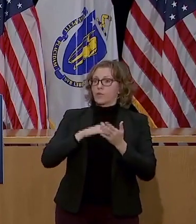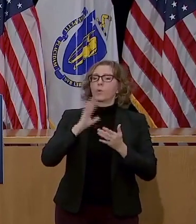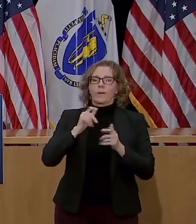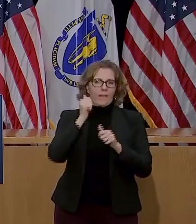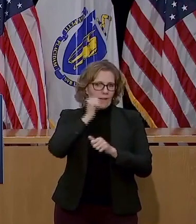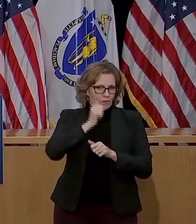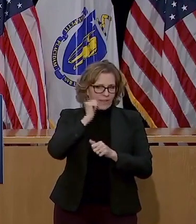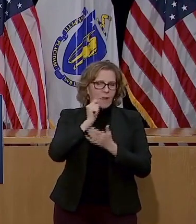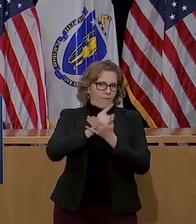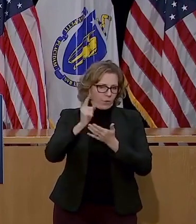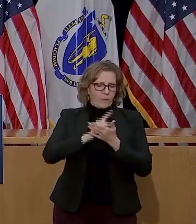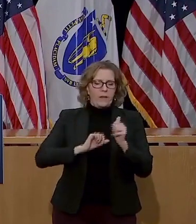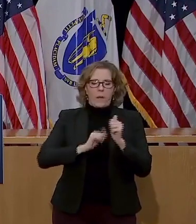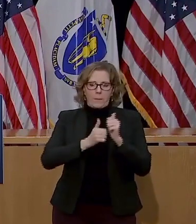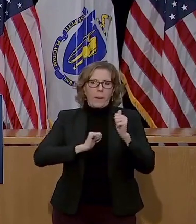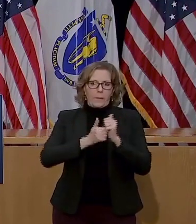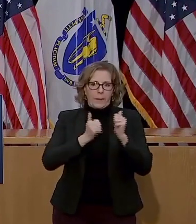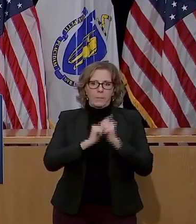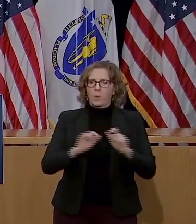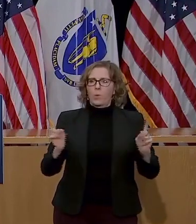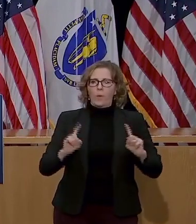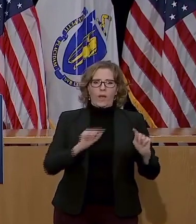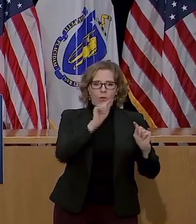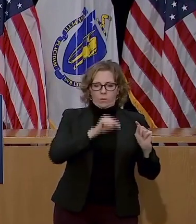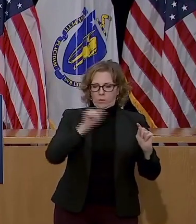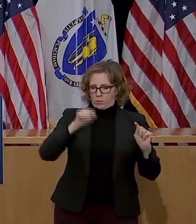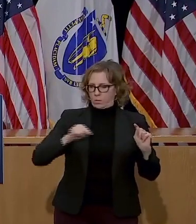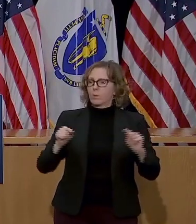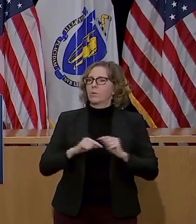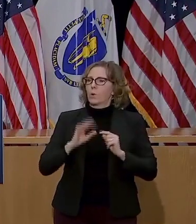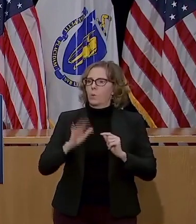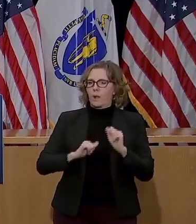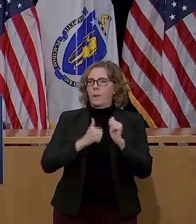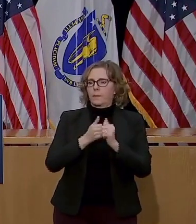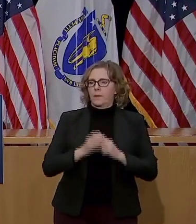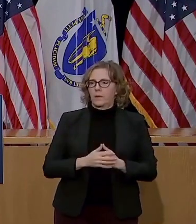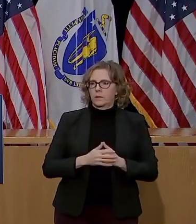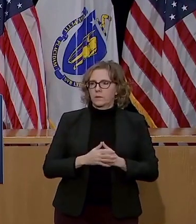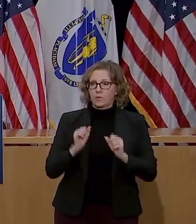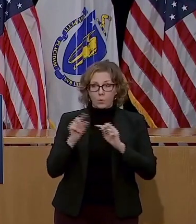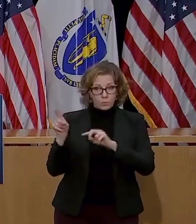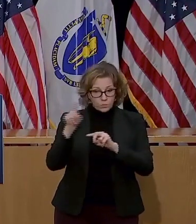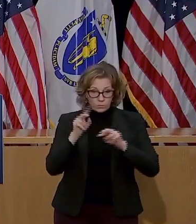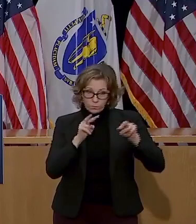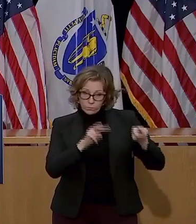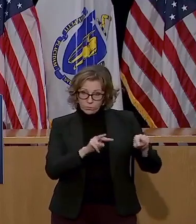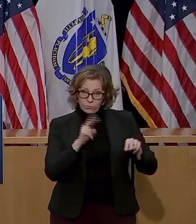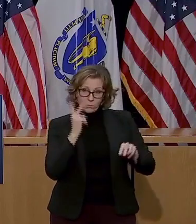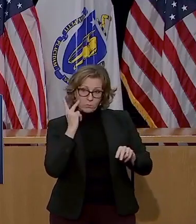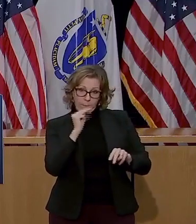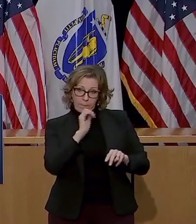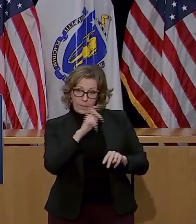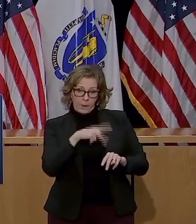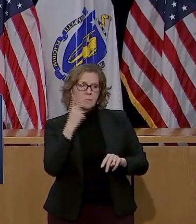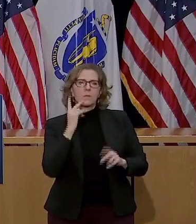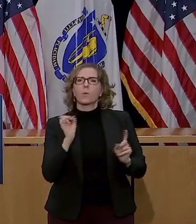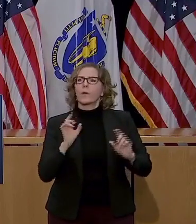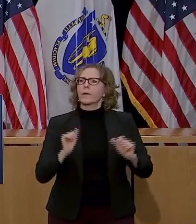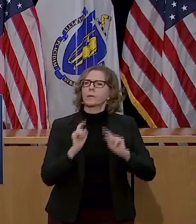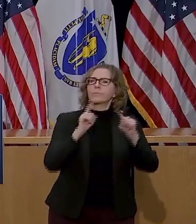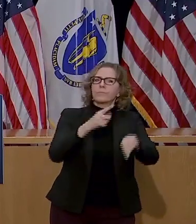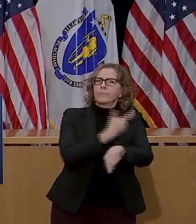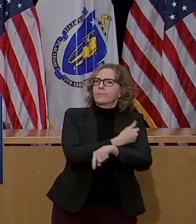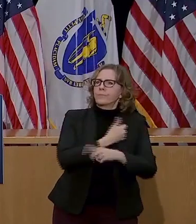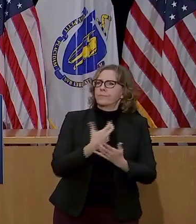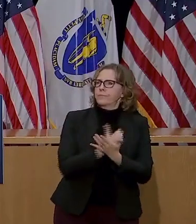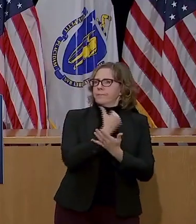should go for information on when they can get a vaccine and where they can get it. The map allows those who are eligible to make